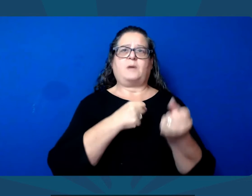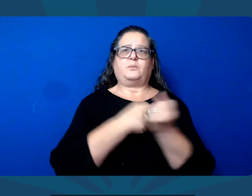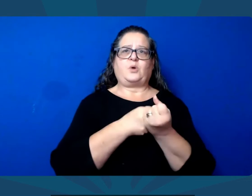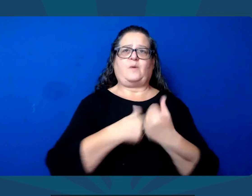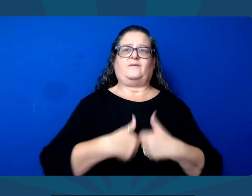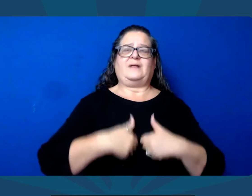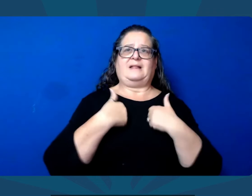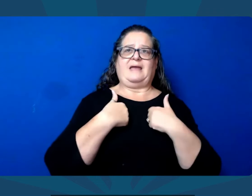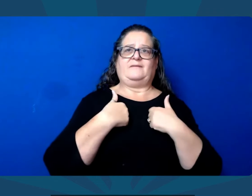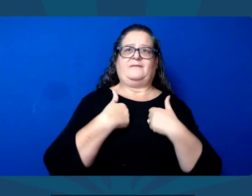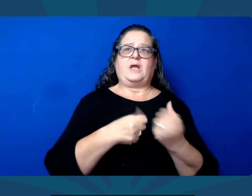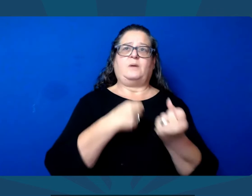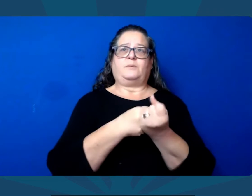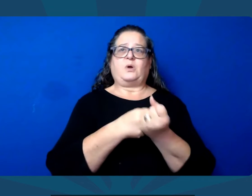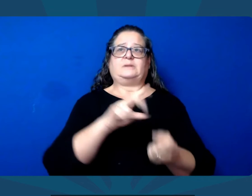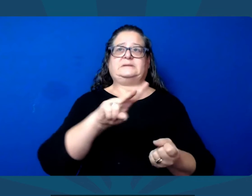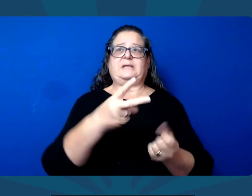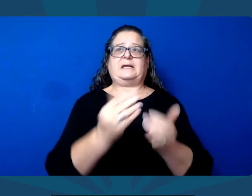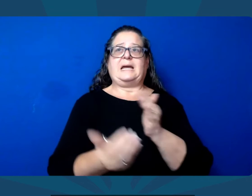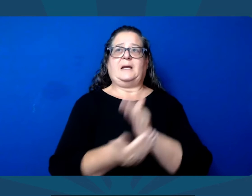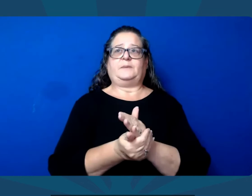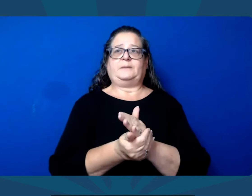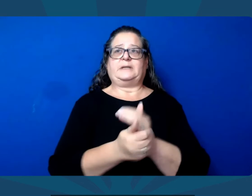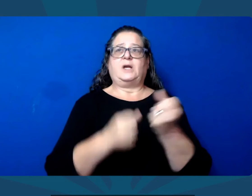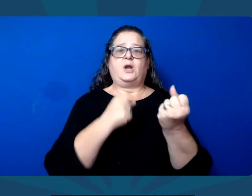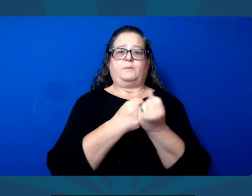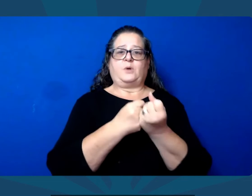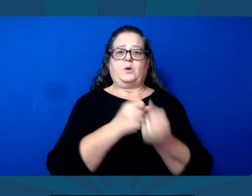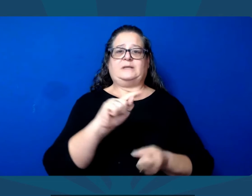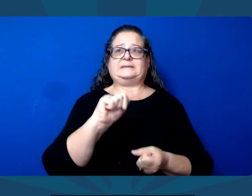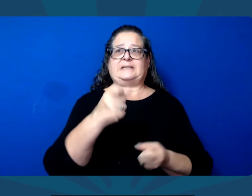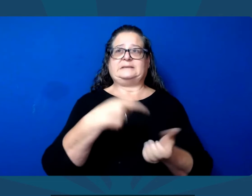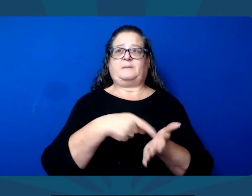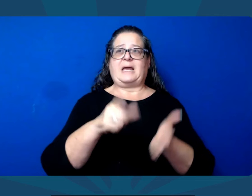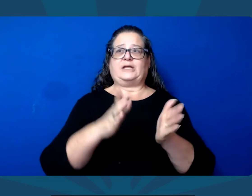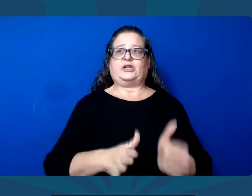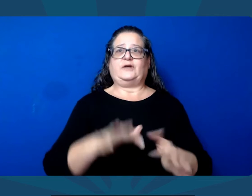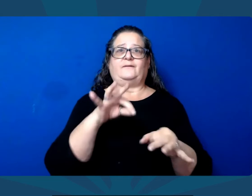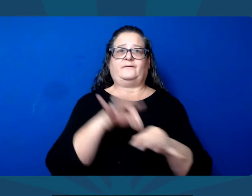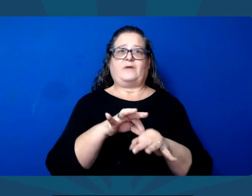had a perfect 100% pro-life, pro-Second Amendment,